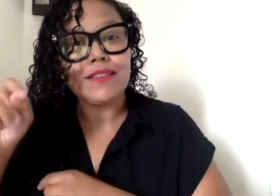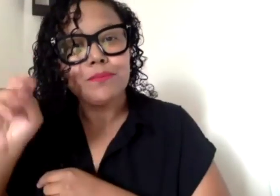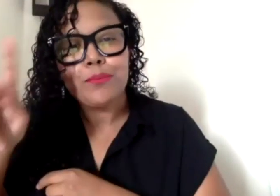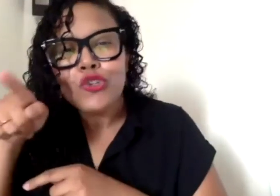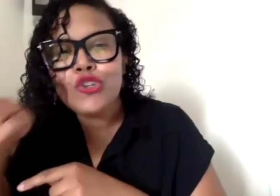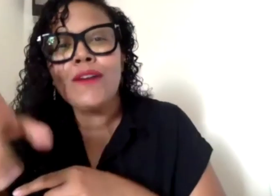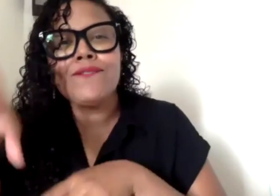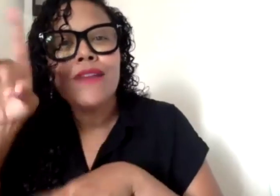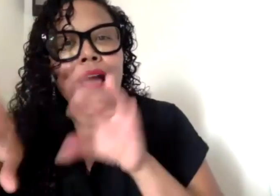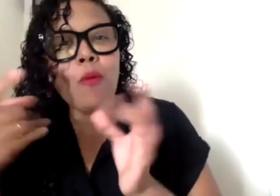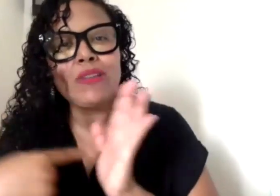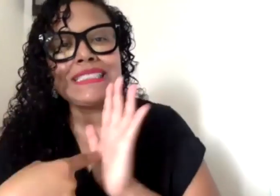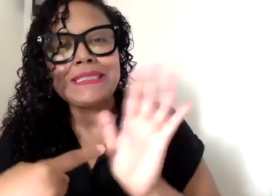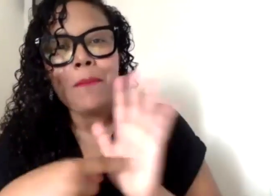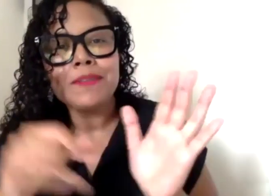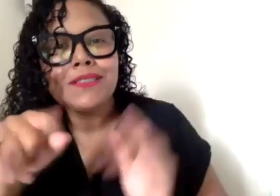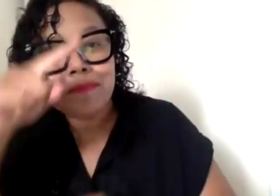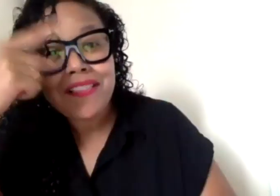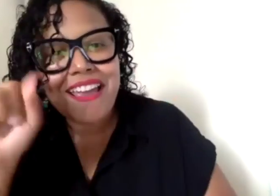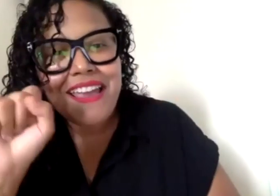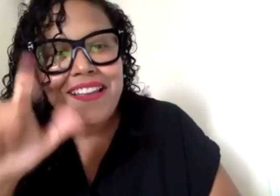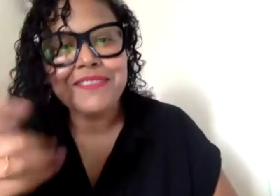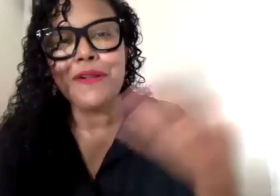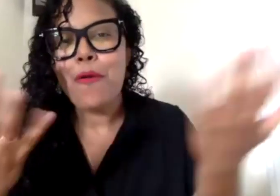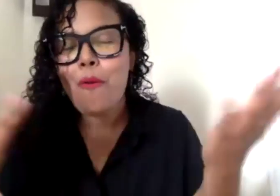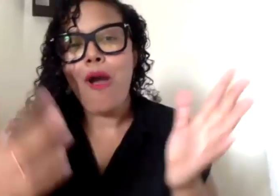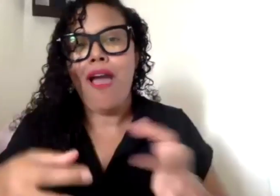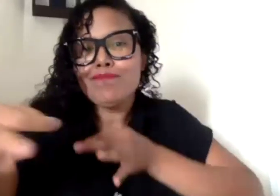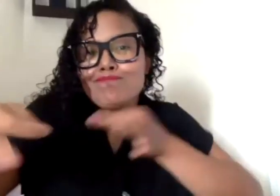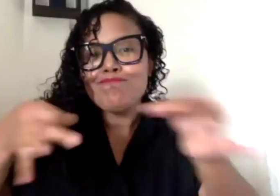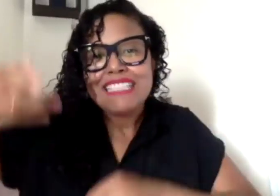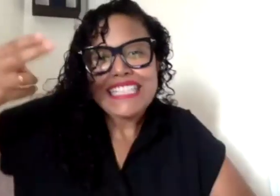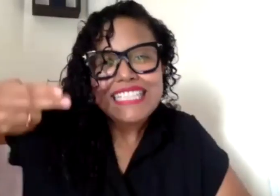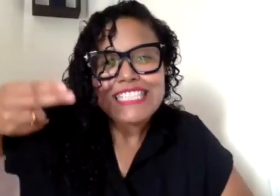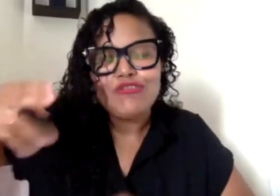Black ASL, how we can have a number of examples